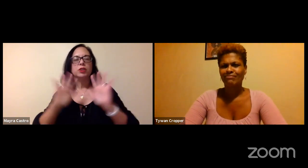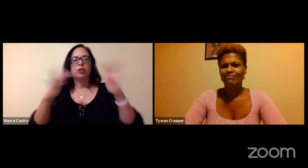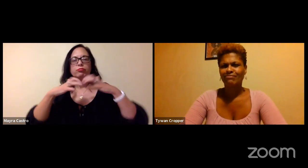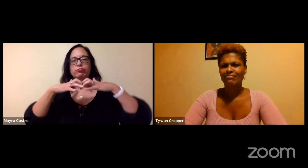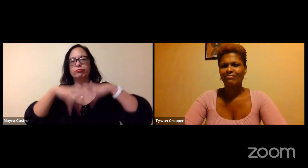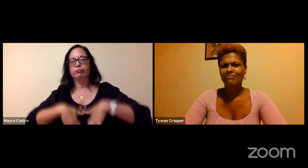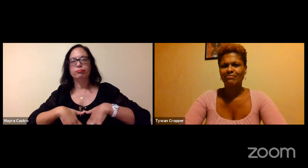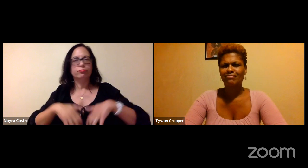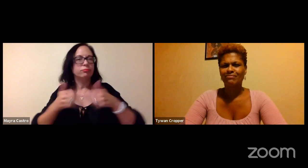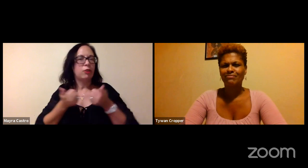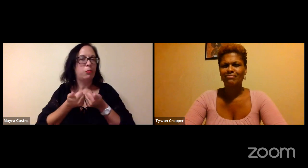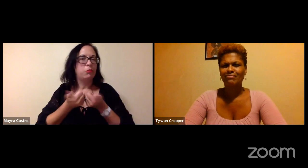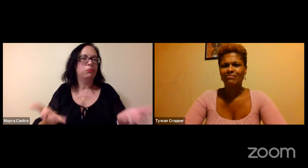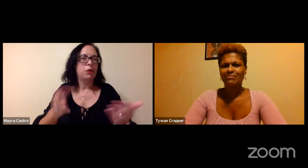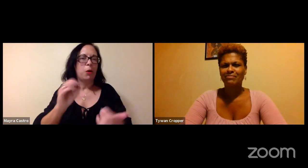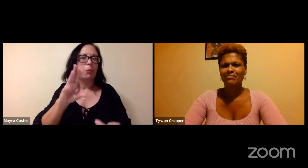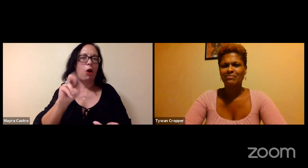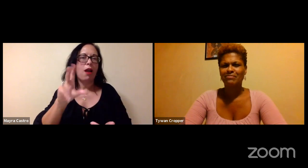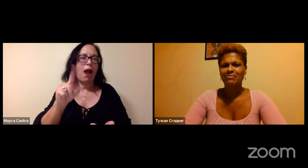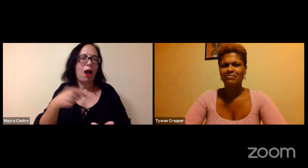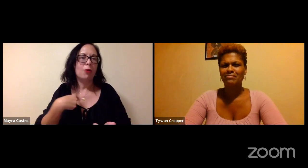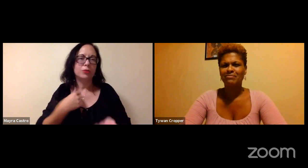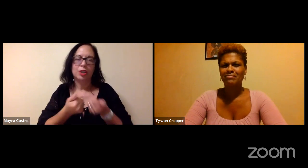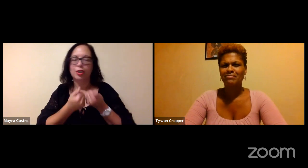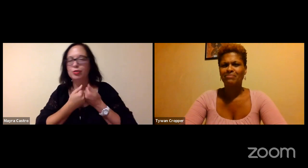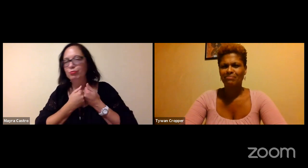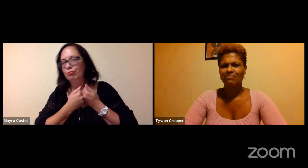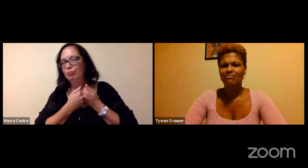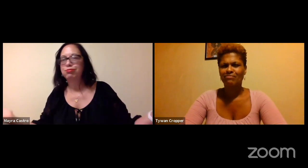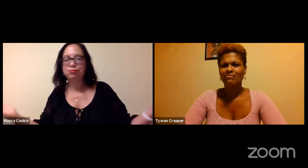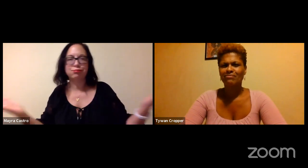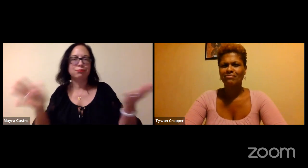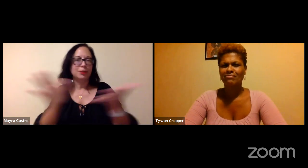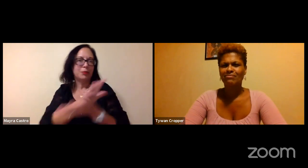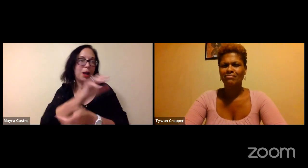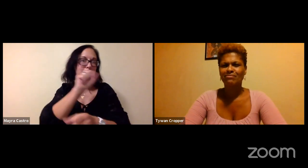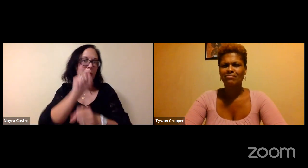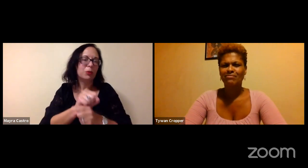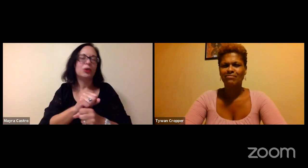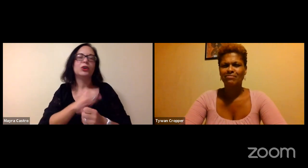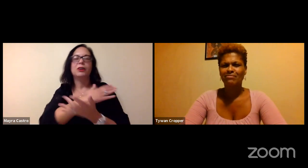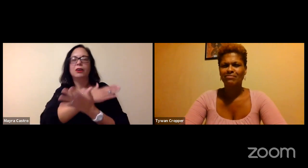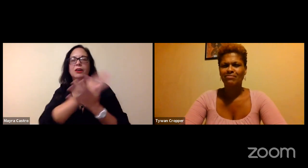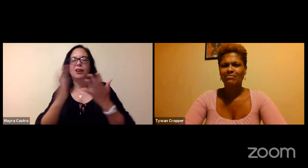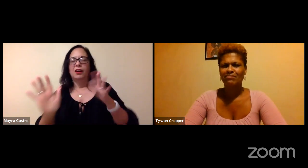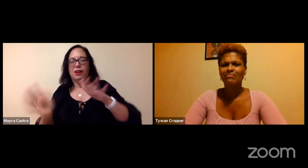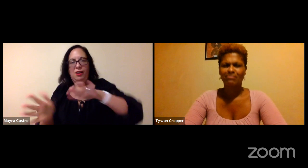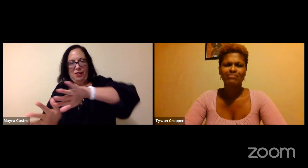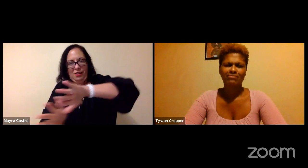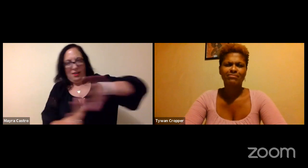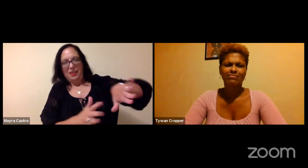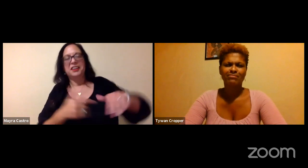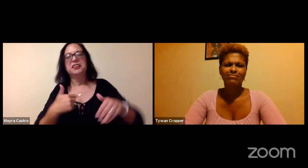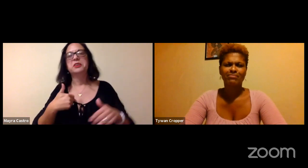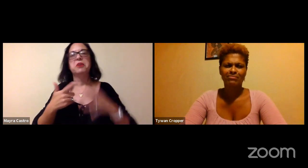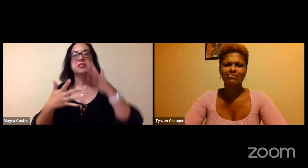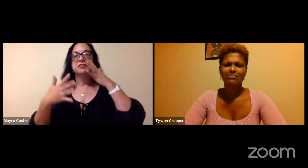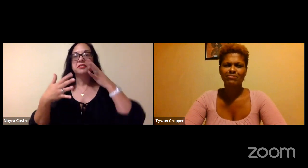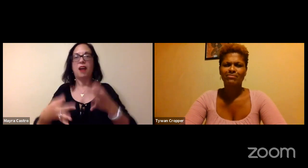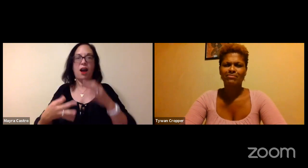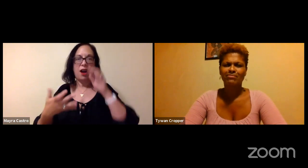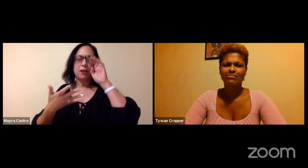I did that for a while. I was pretty burned out from that, I must admit. Very burned out from